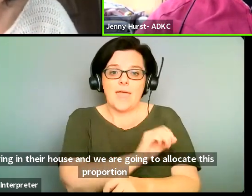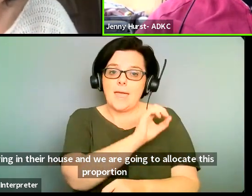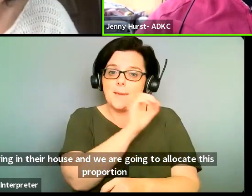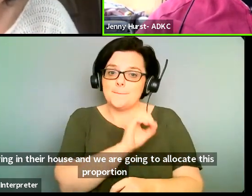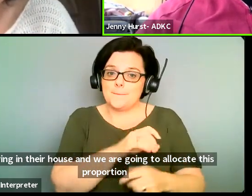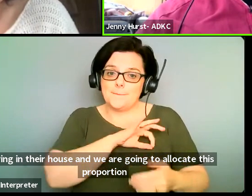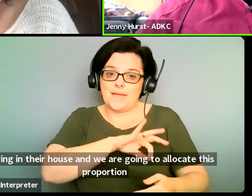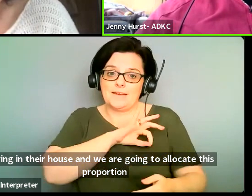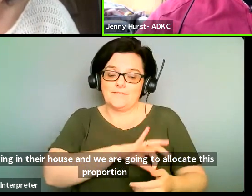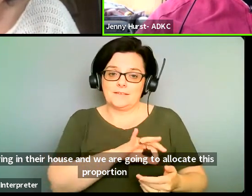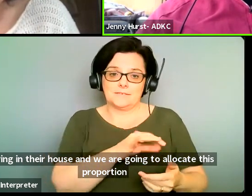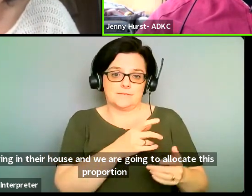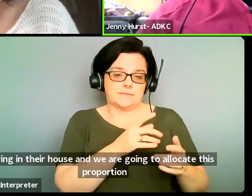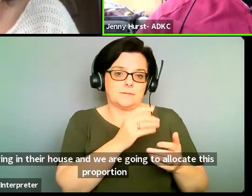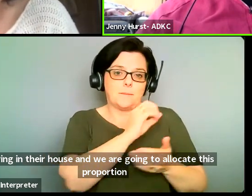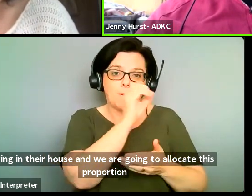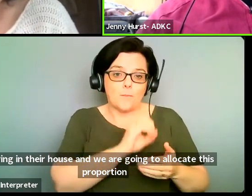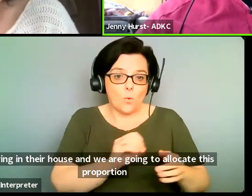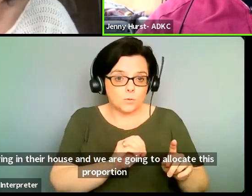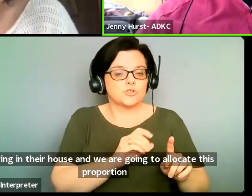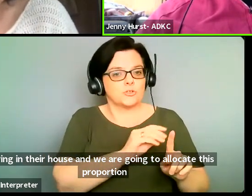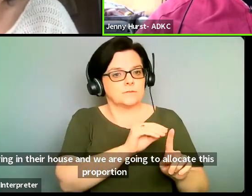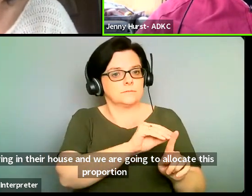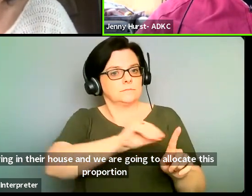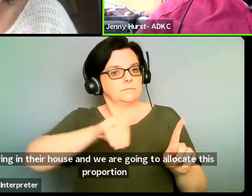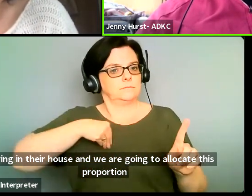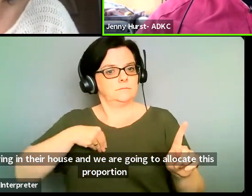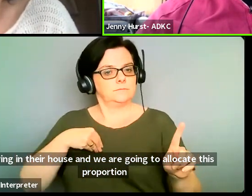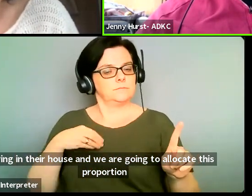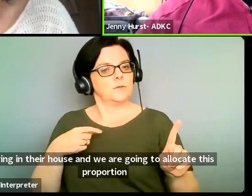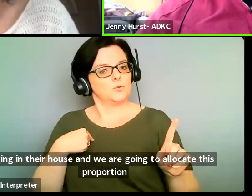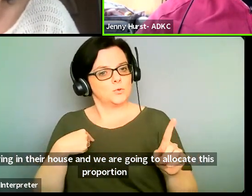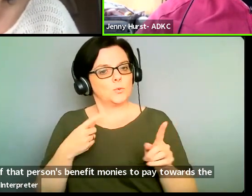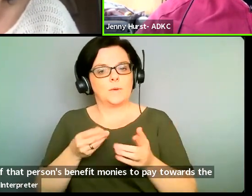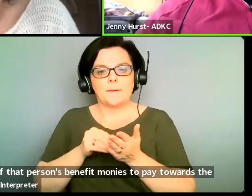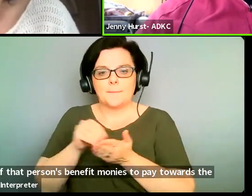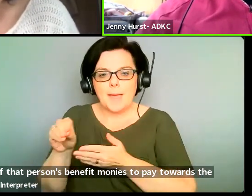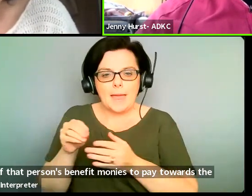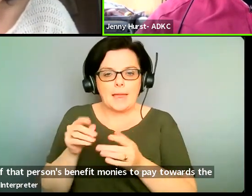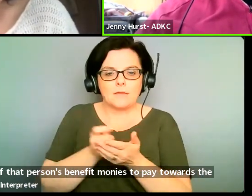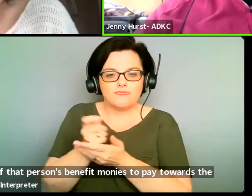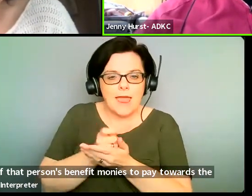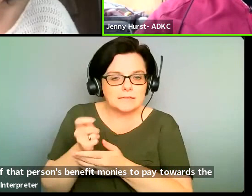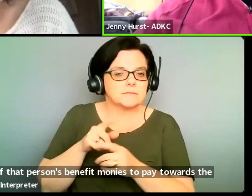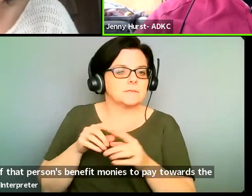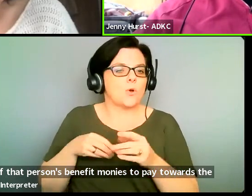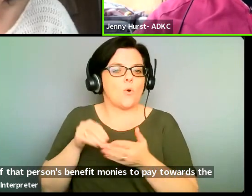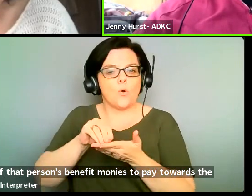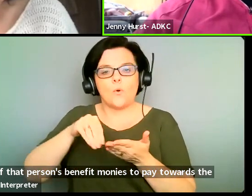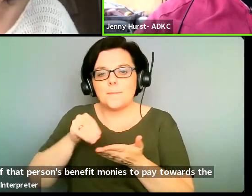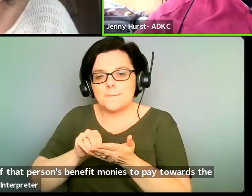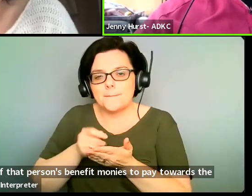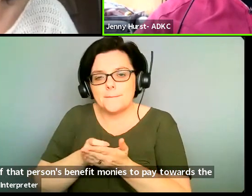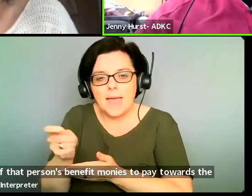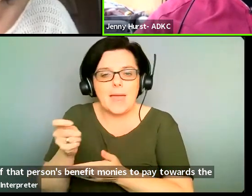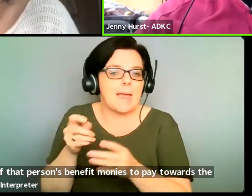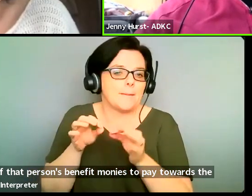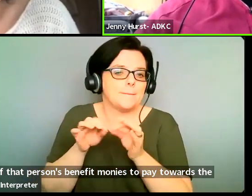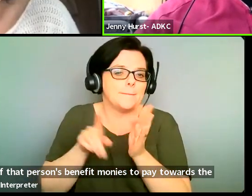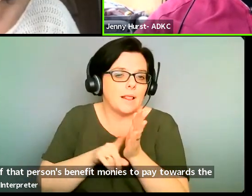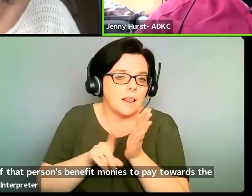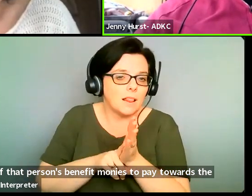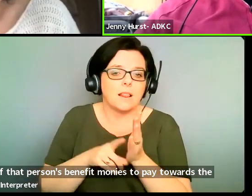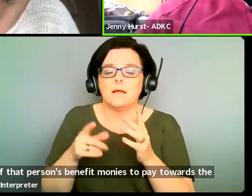pay towards the household rent or the household bills. And that's a fair way of